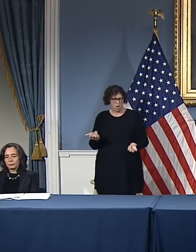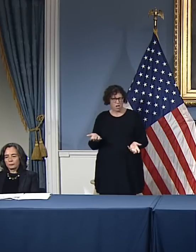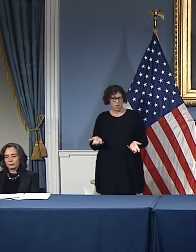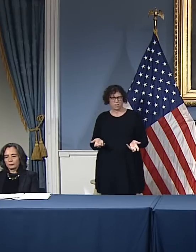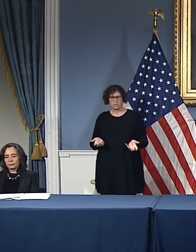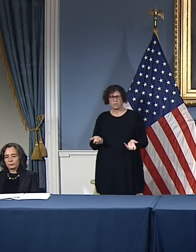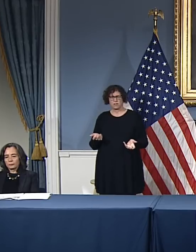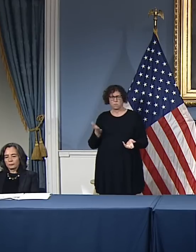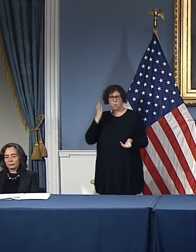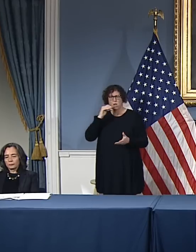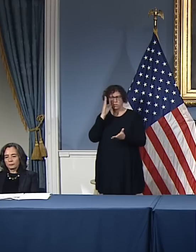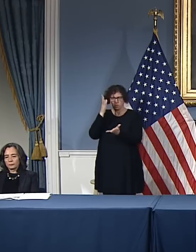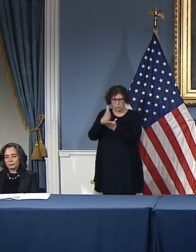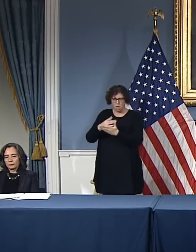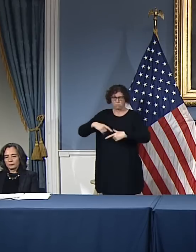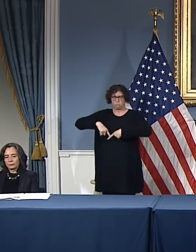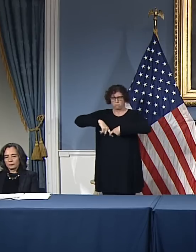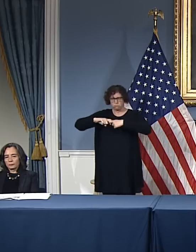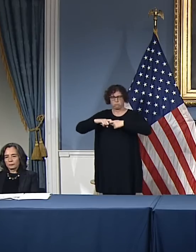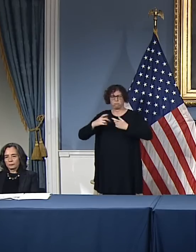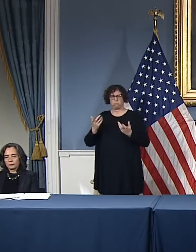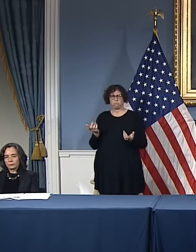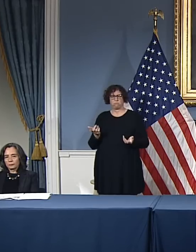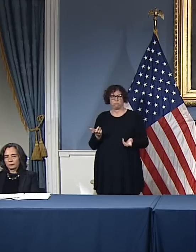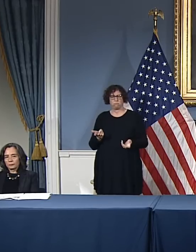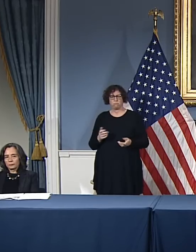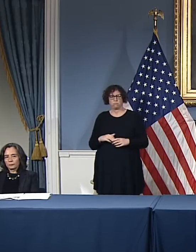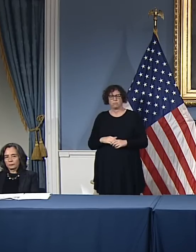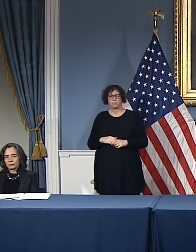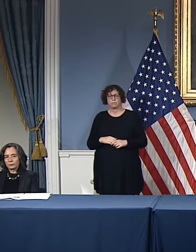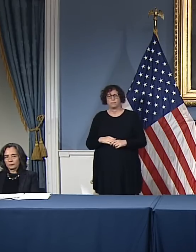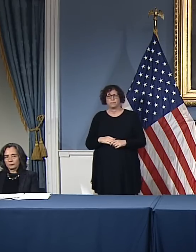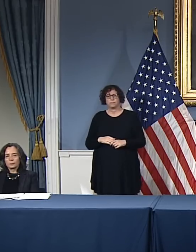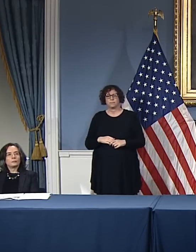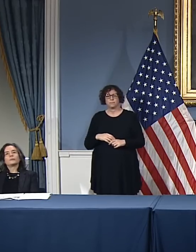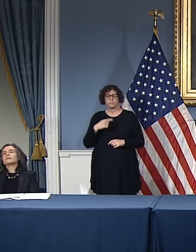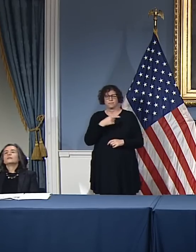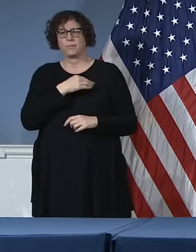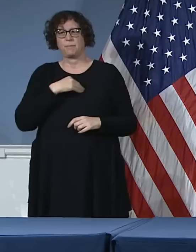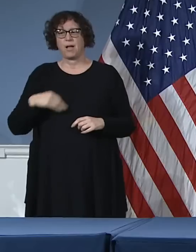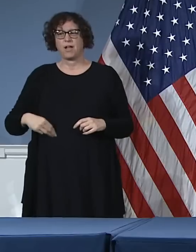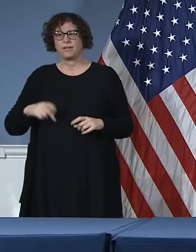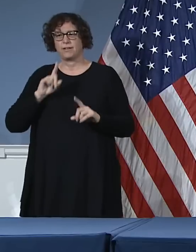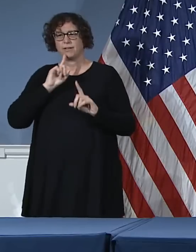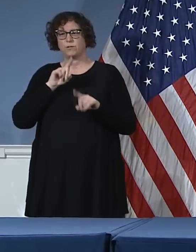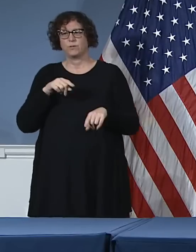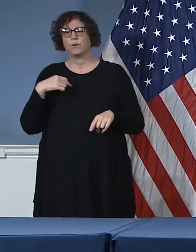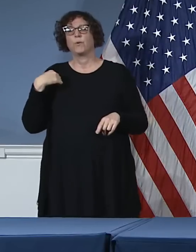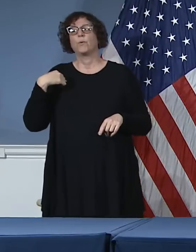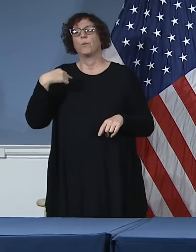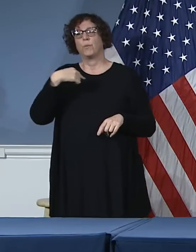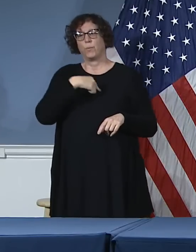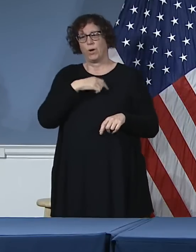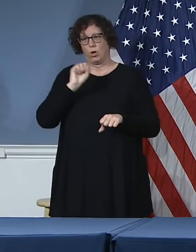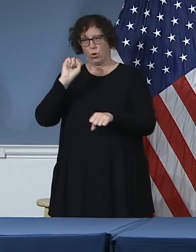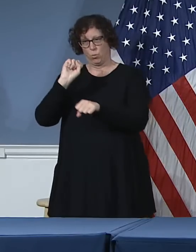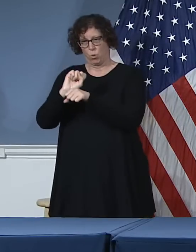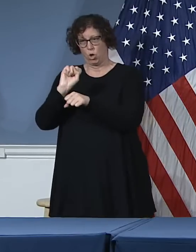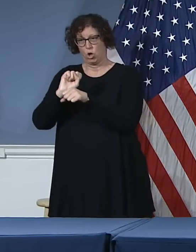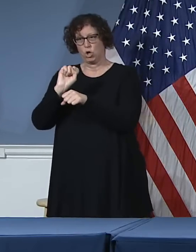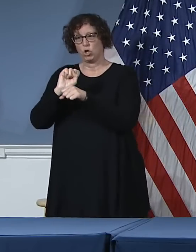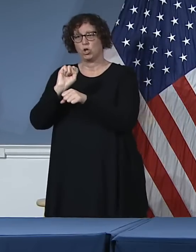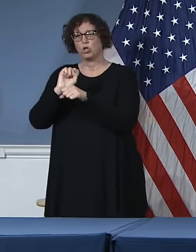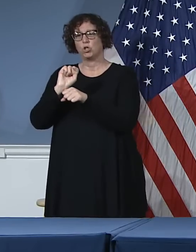you instructing DOB to shut down building on sites like that? Rosa, we are working within the parameters of